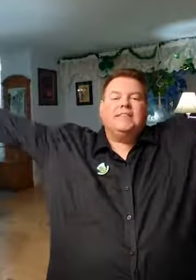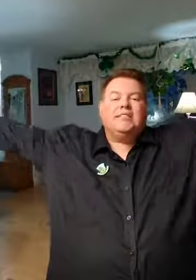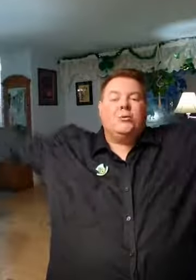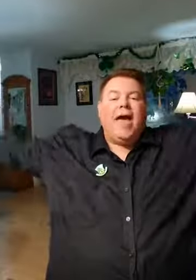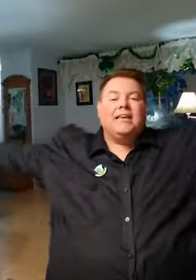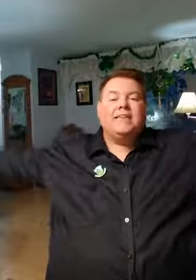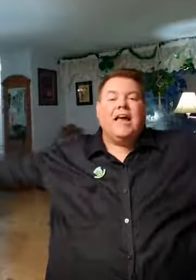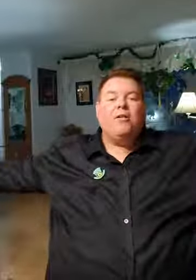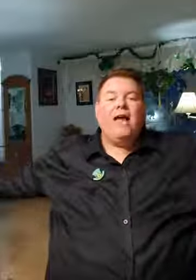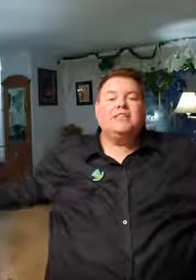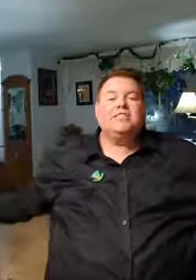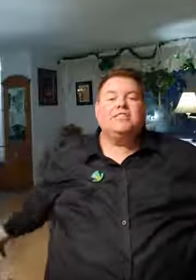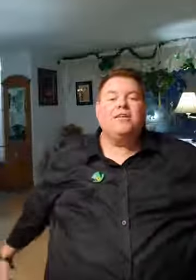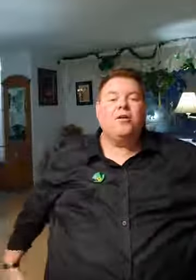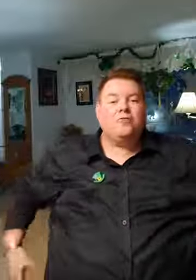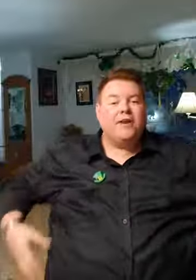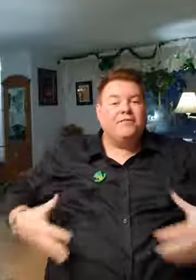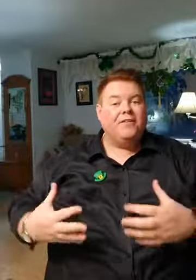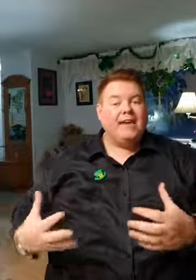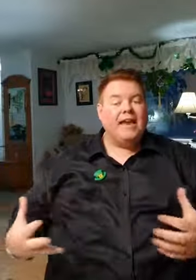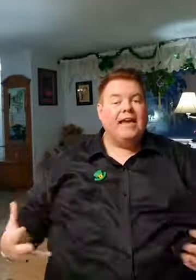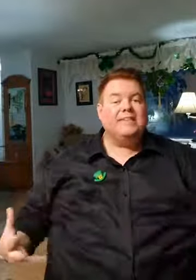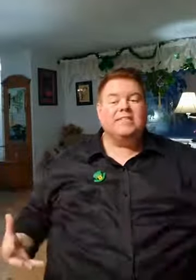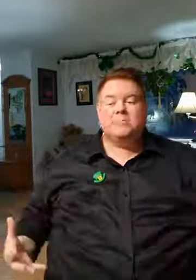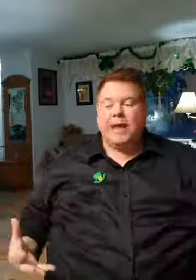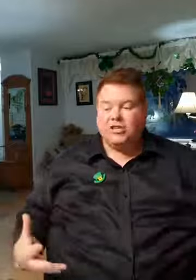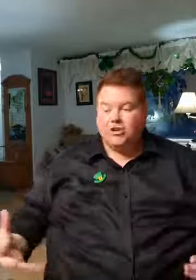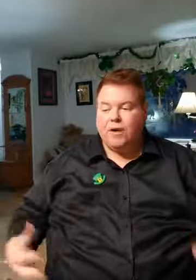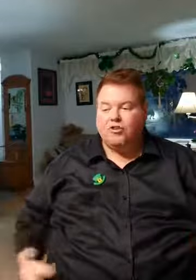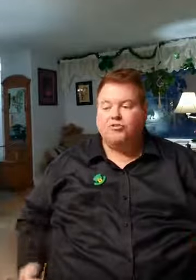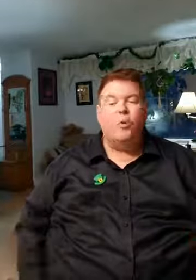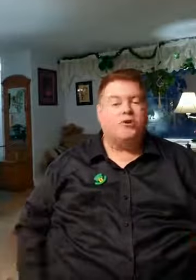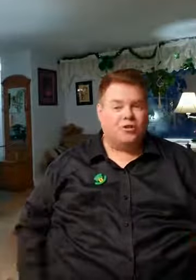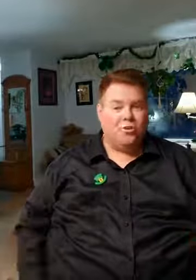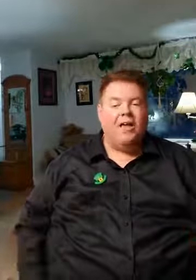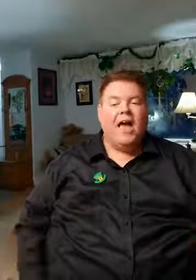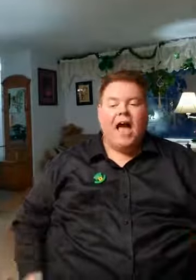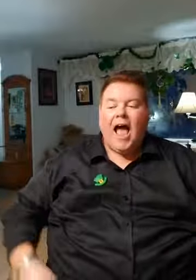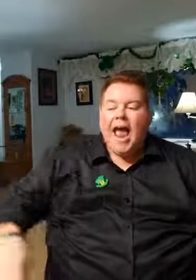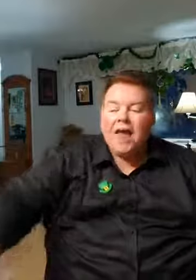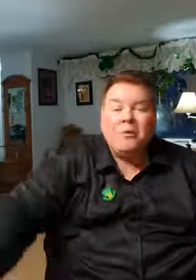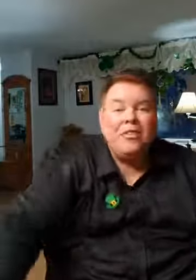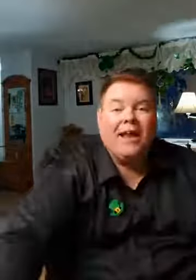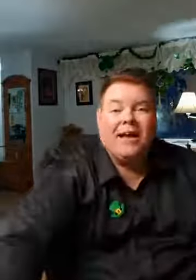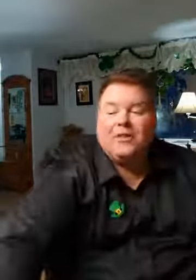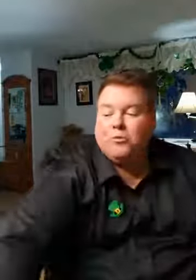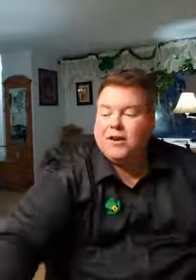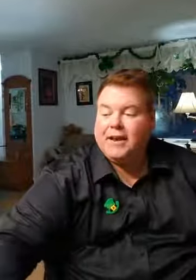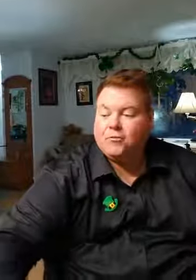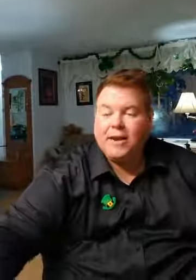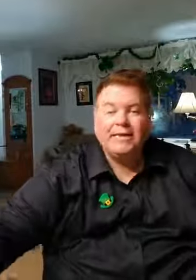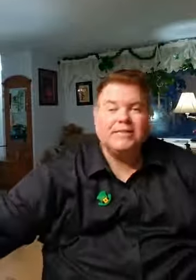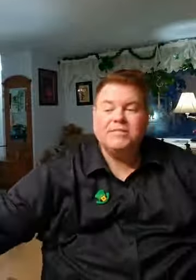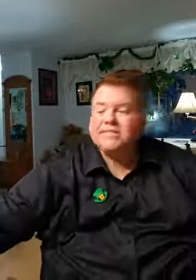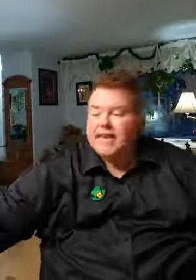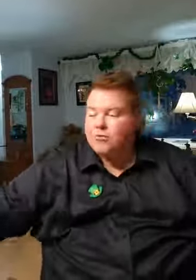you exhale and still try to feel that nice expansion around your torso. And with that, I think we're going to get right into some singing right